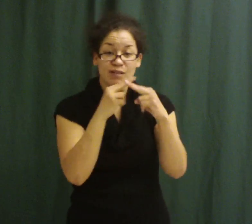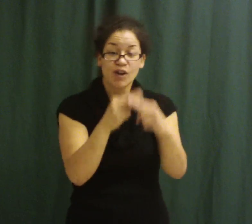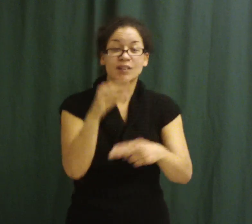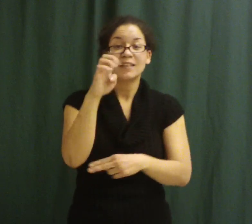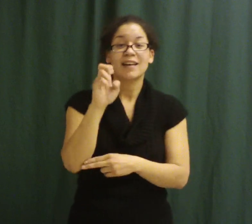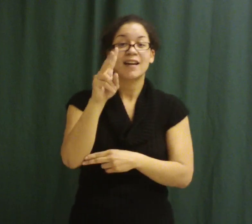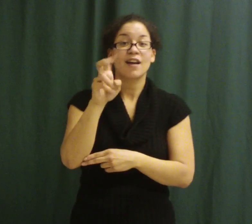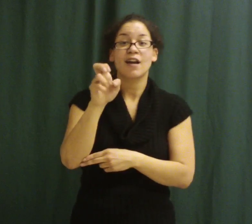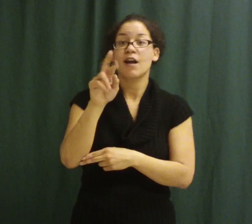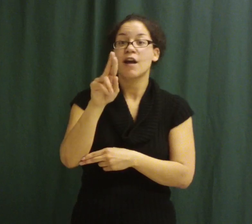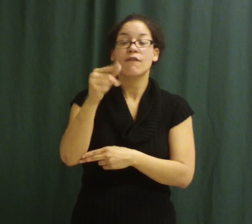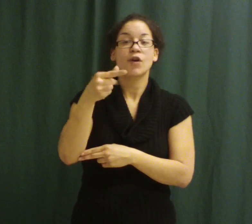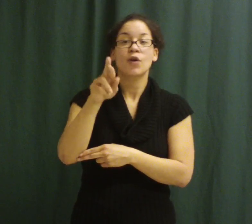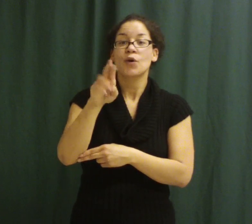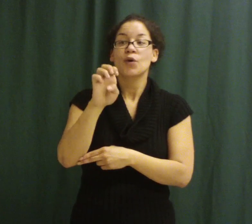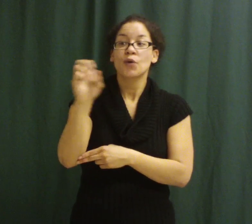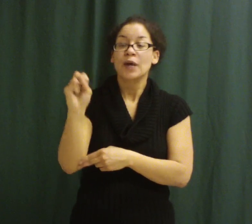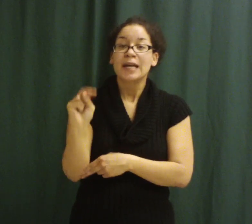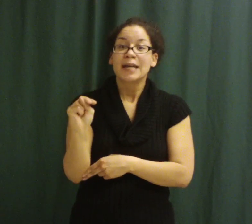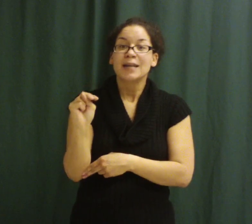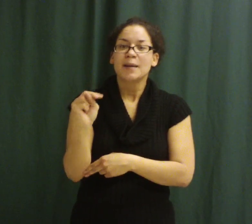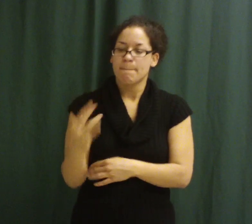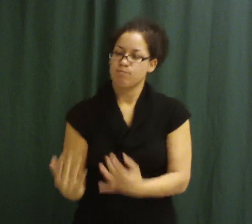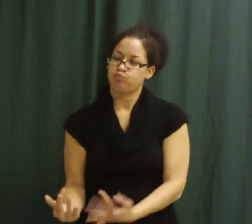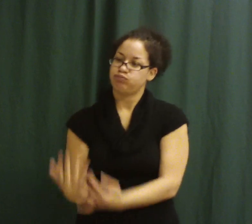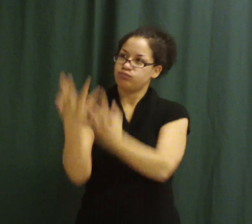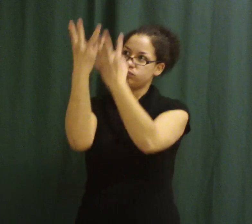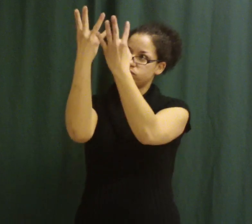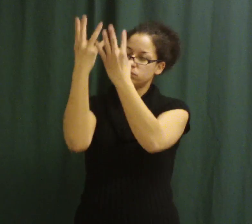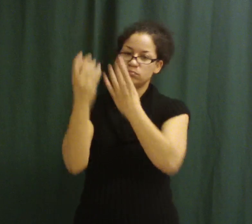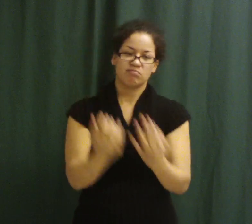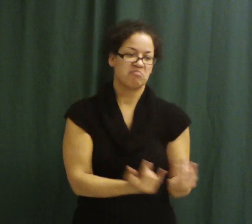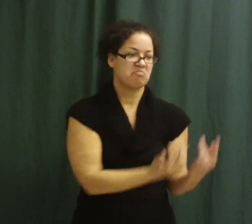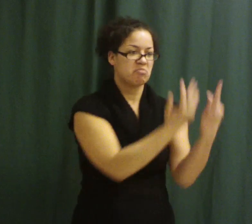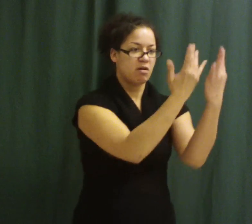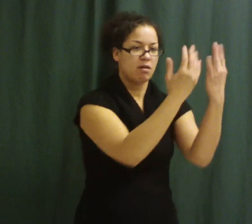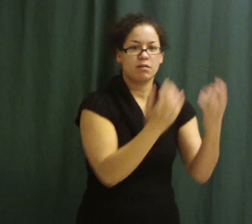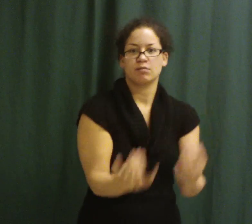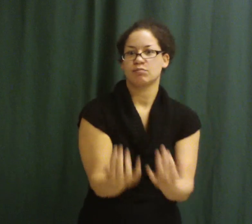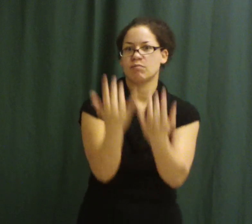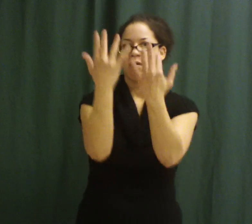across hundreds of square miles.